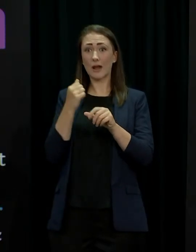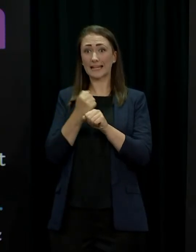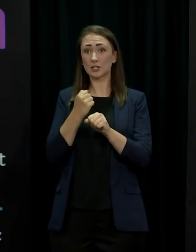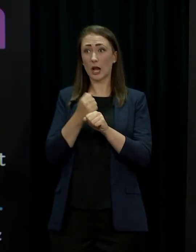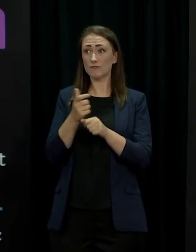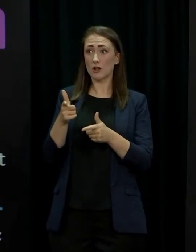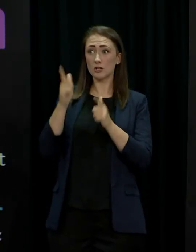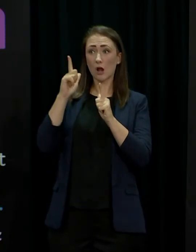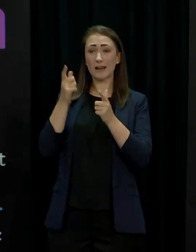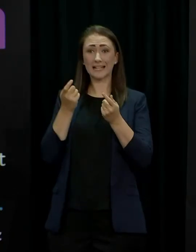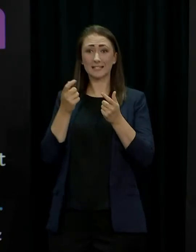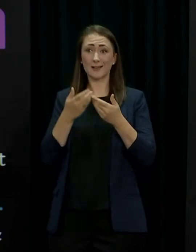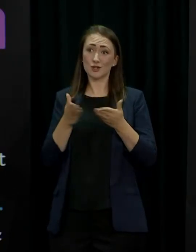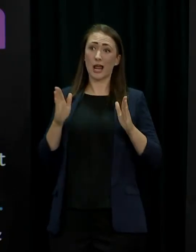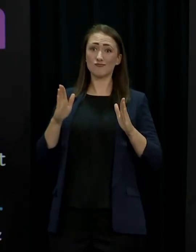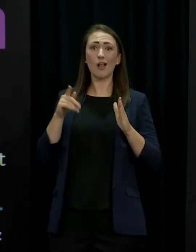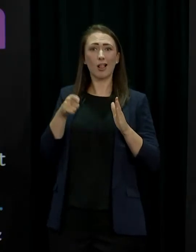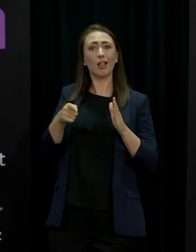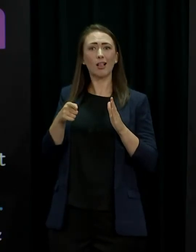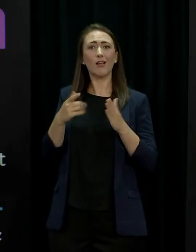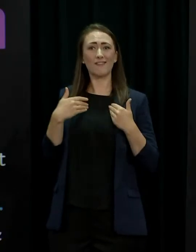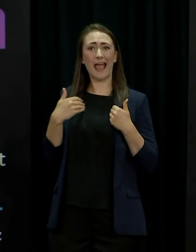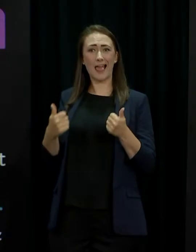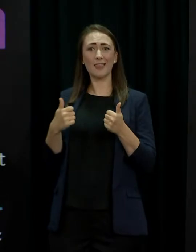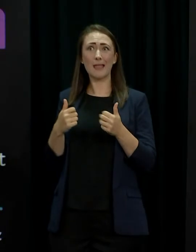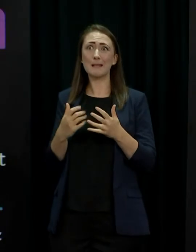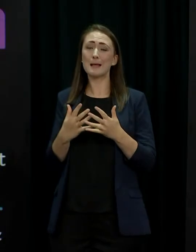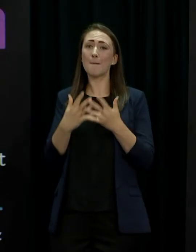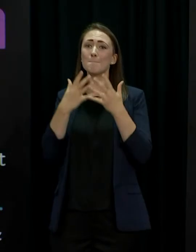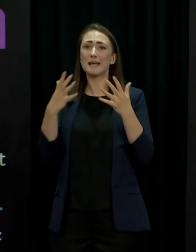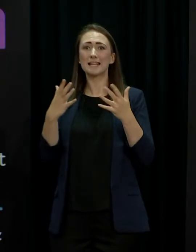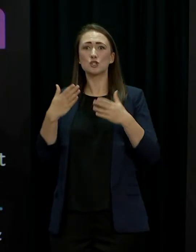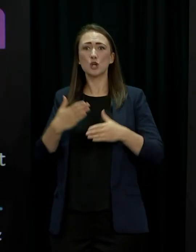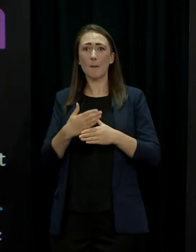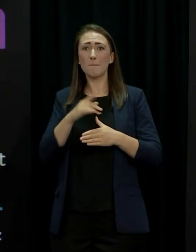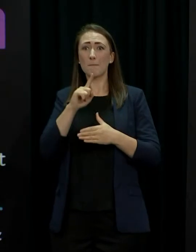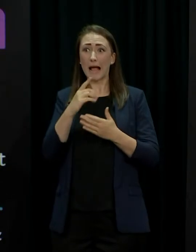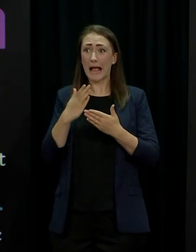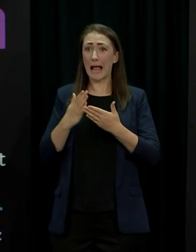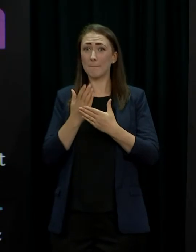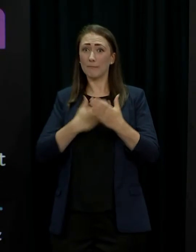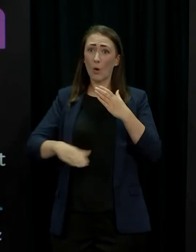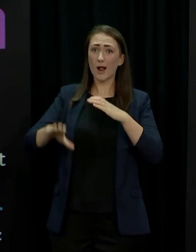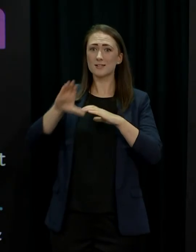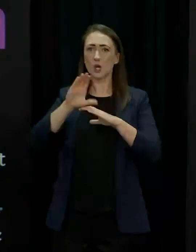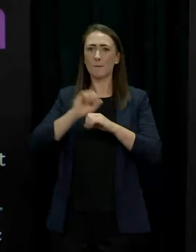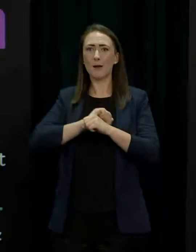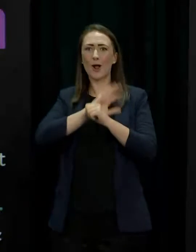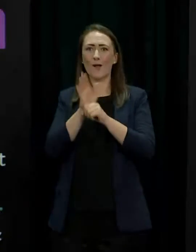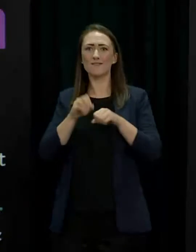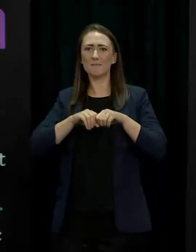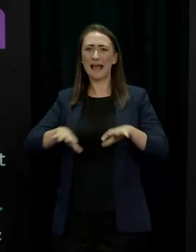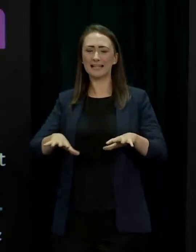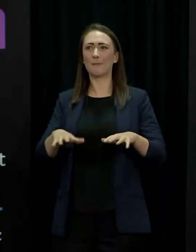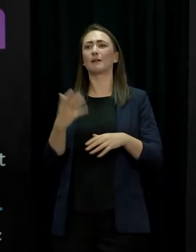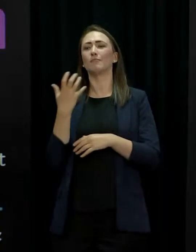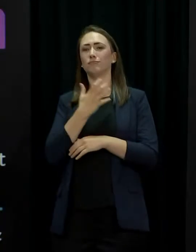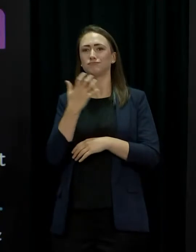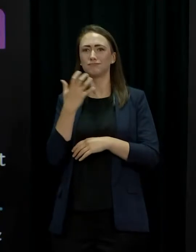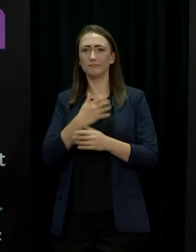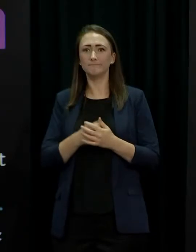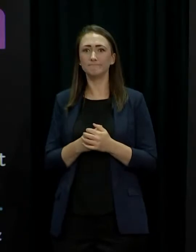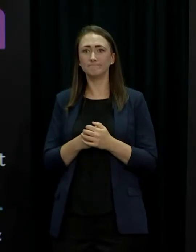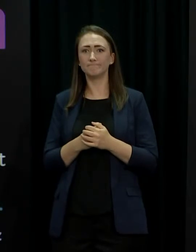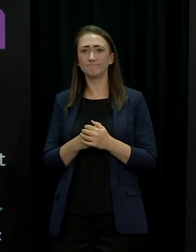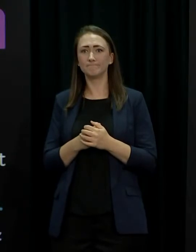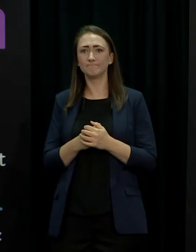at any time. The pandemic's created, of course, an extra challenge there, but it's not. I